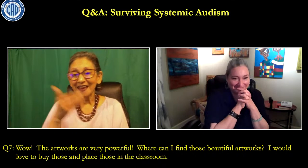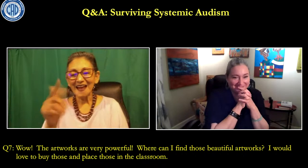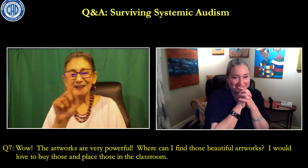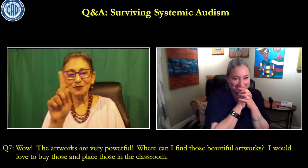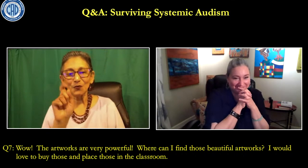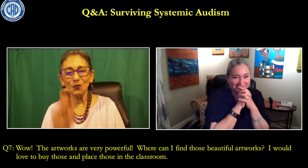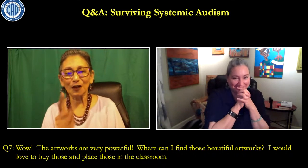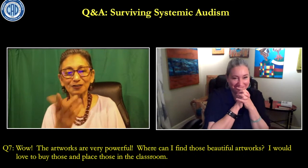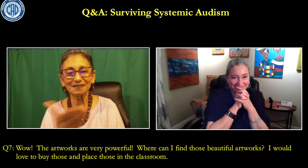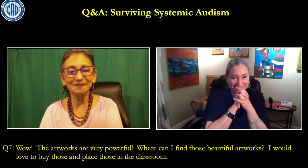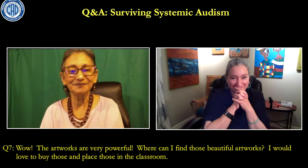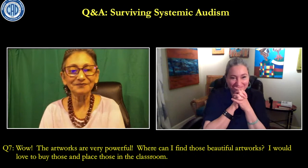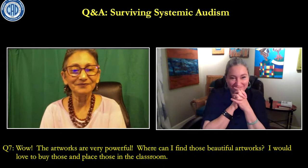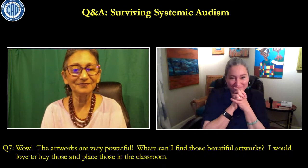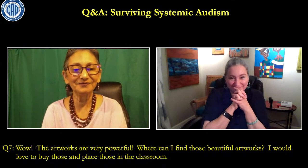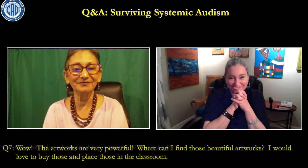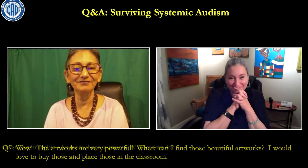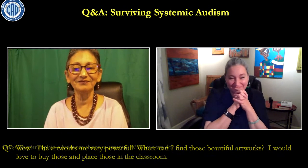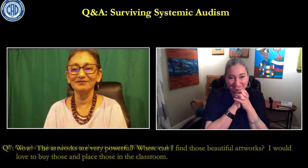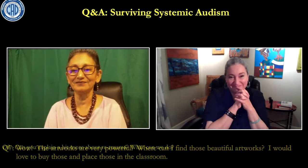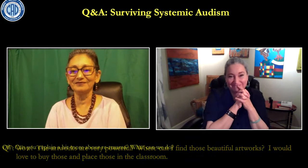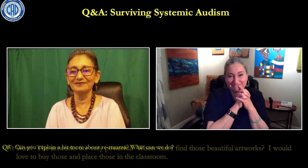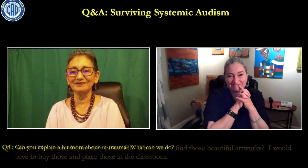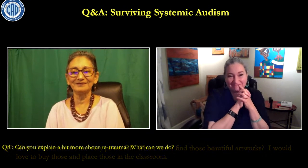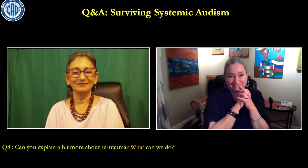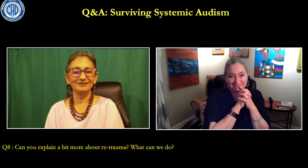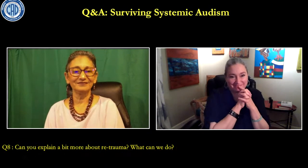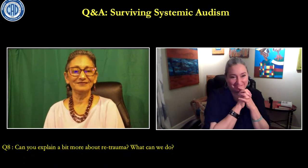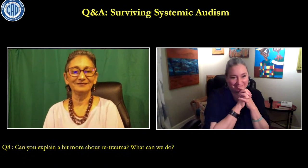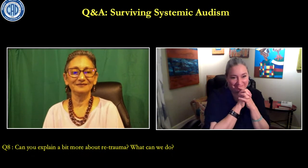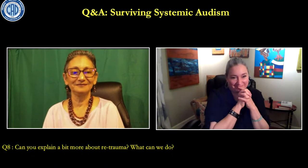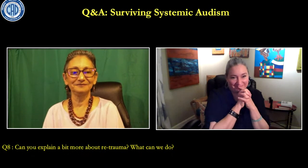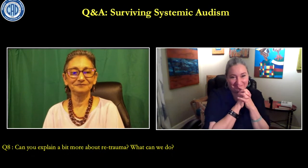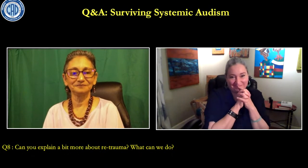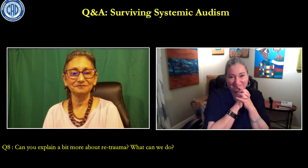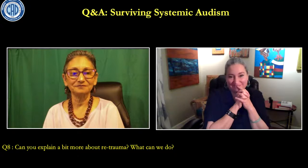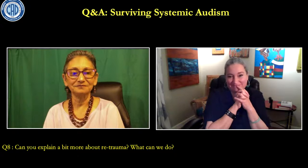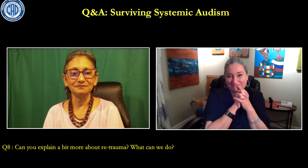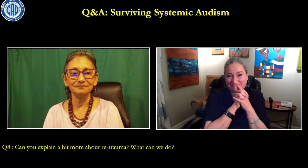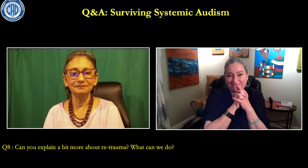a solution for making that available. Okay. Next question.